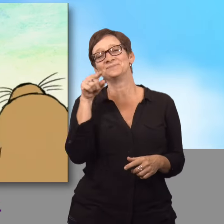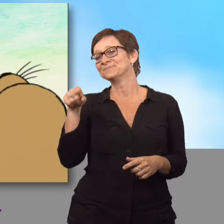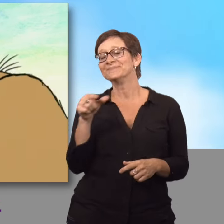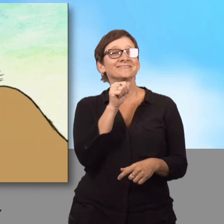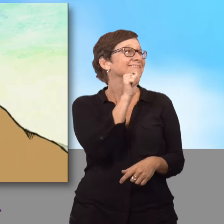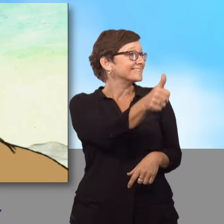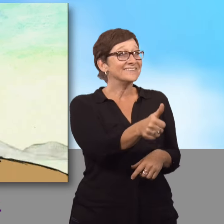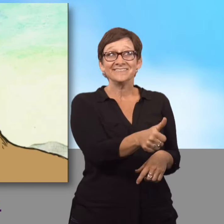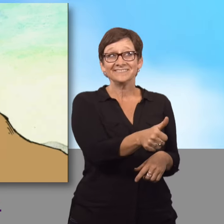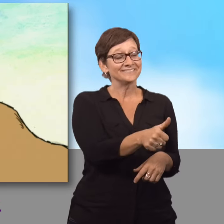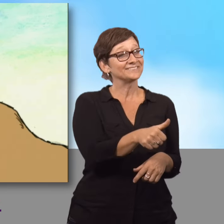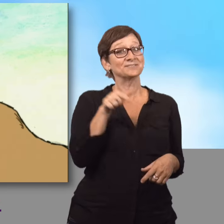is how Clyde replied.